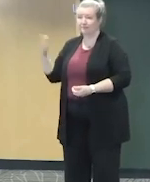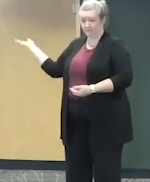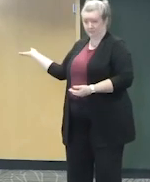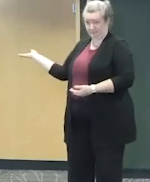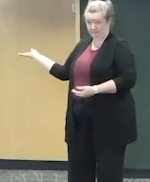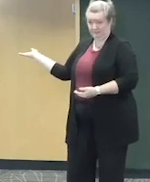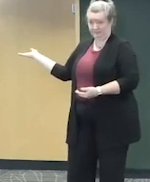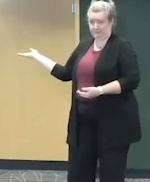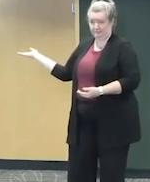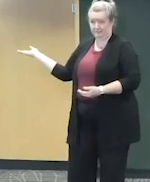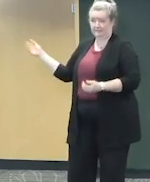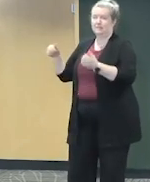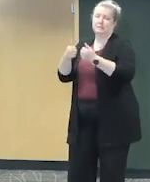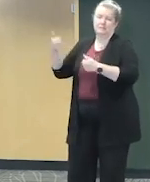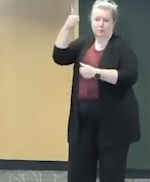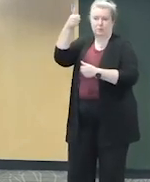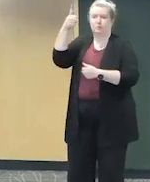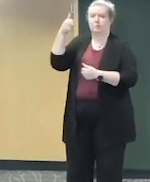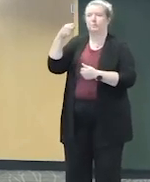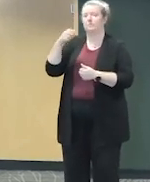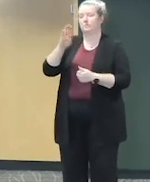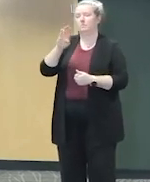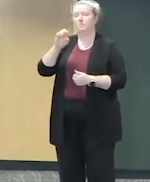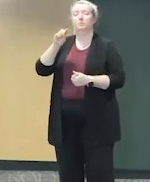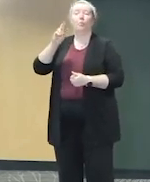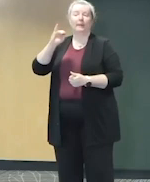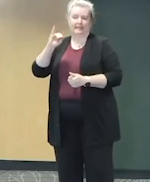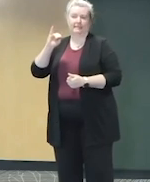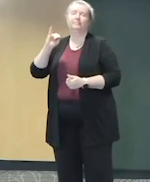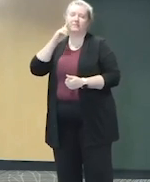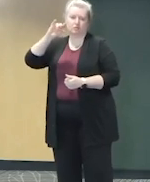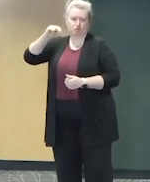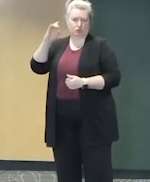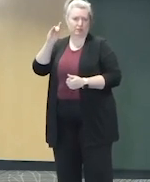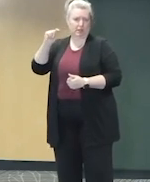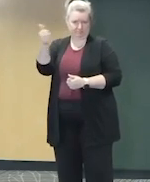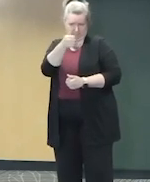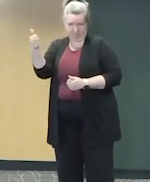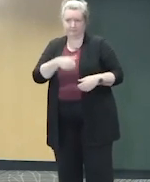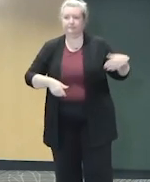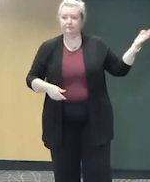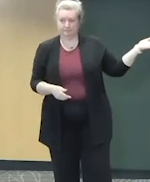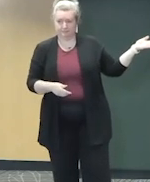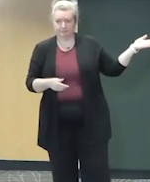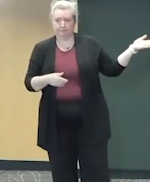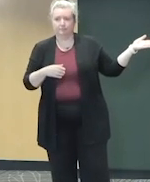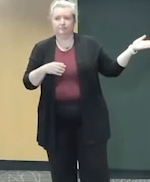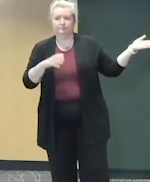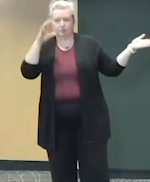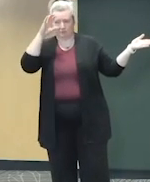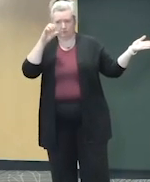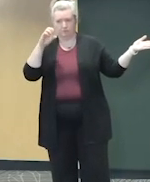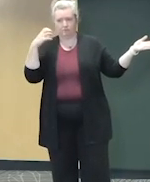by Deputy Commissioner Joe Bertone from the Department of Transportation, the President immediately to my left of the Board of